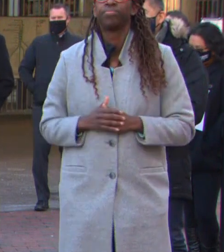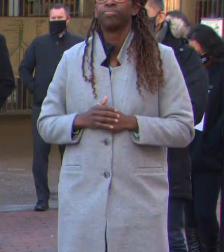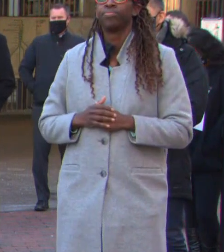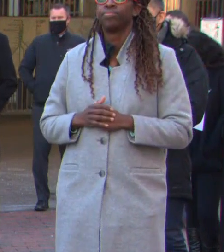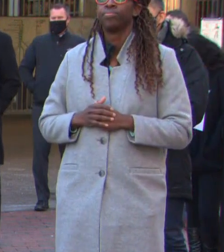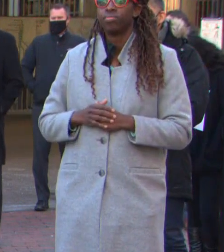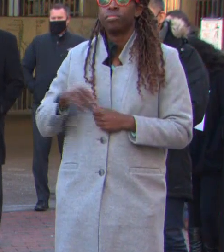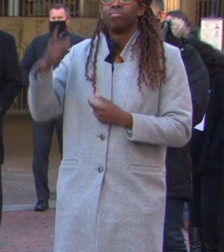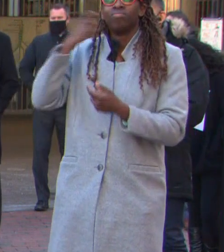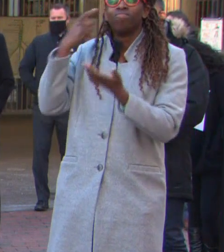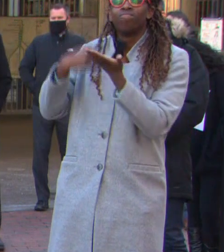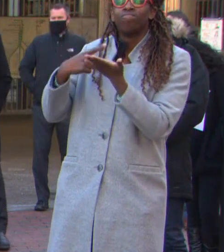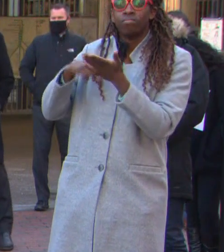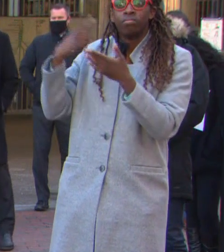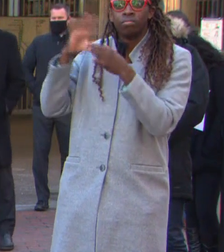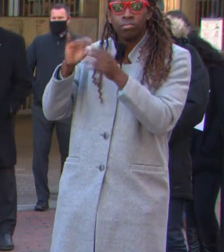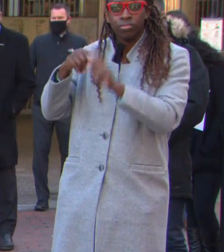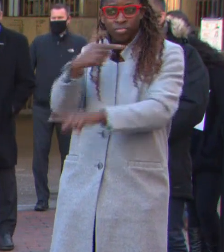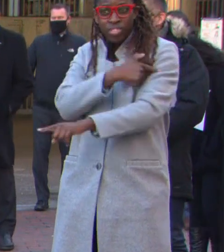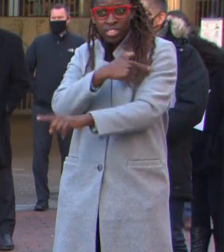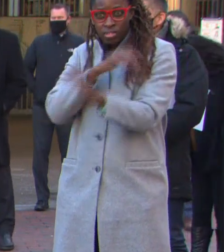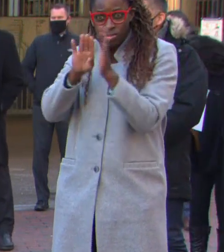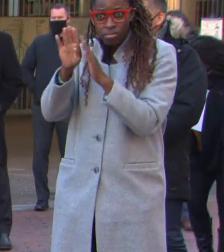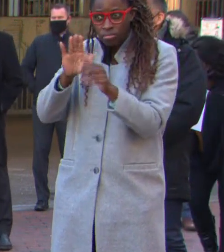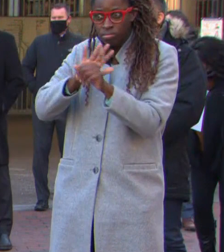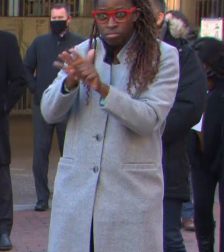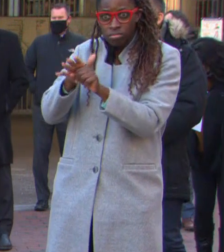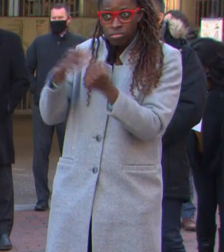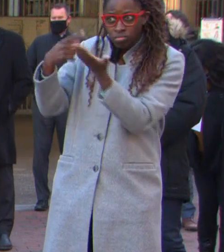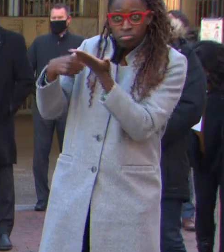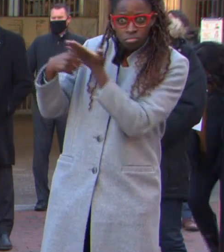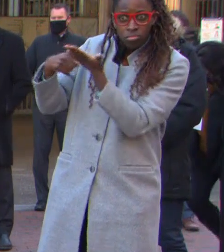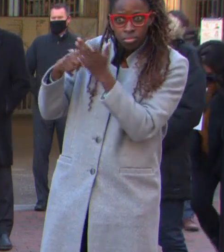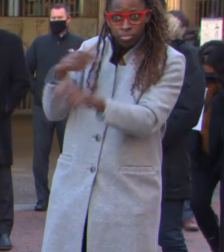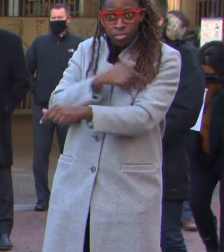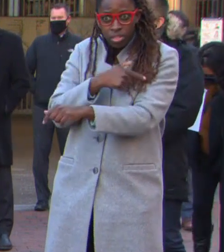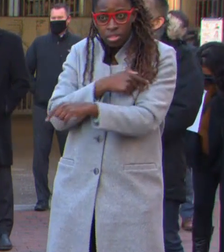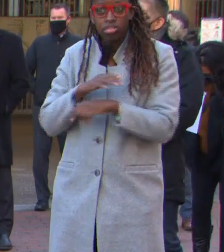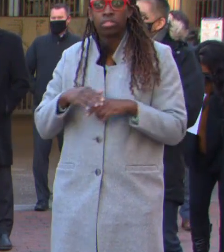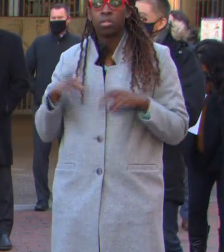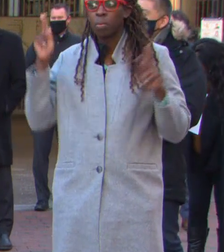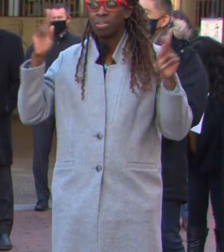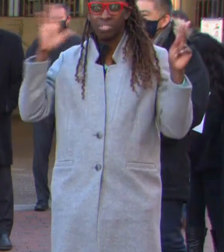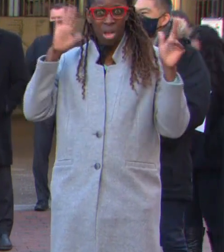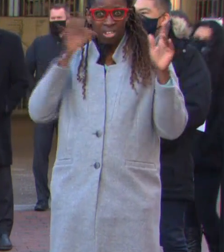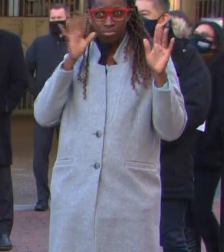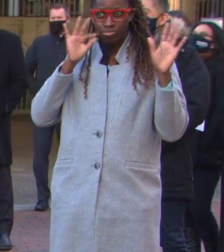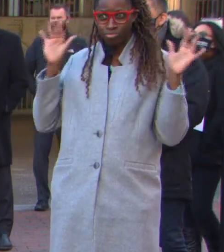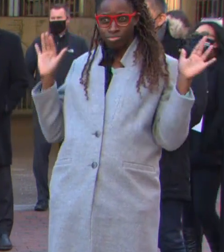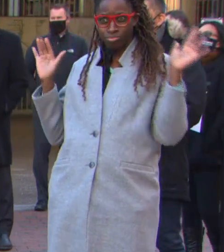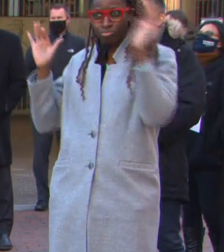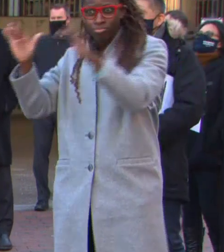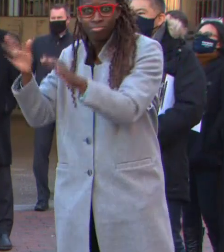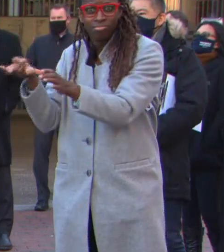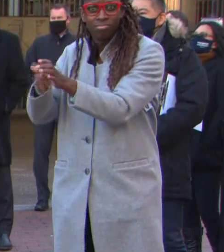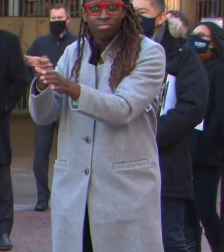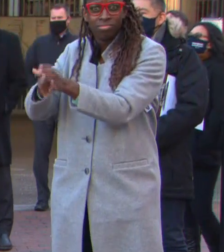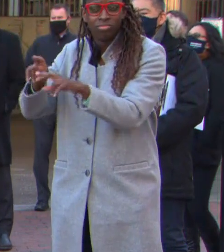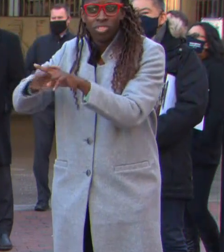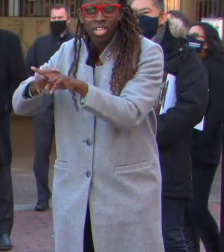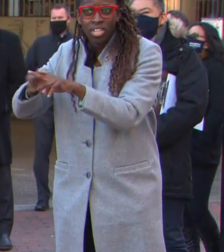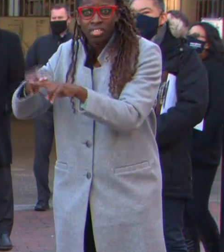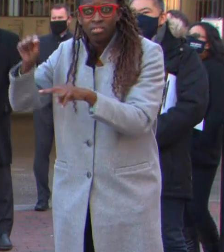we will see, an increase in ridership soon. With all these changes, we cannot rush this decision. These